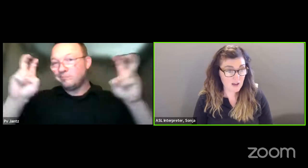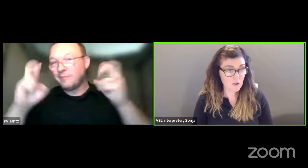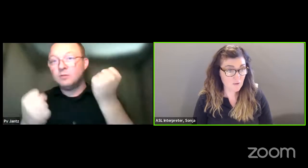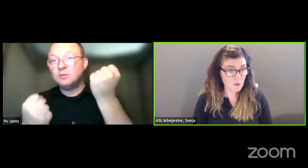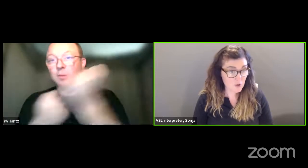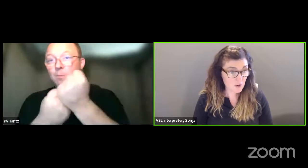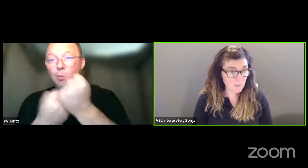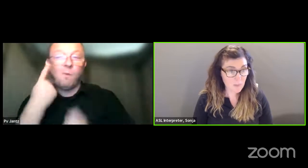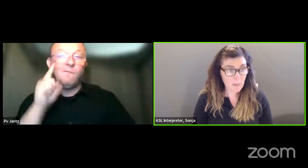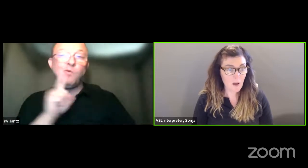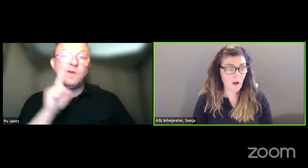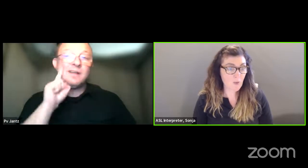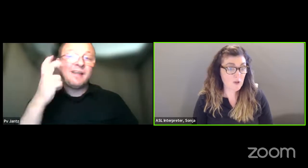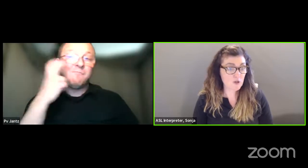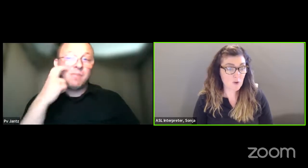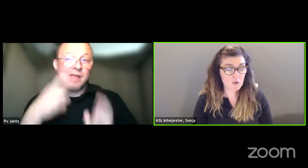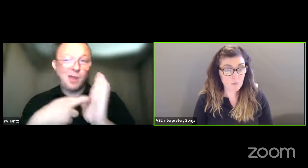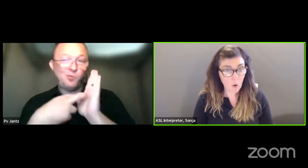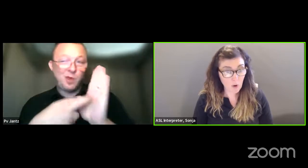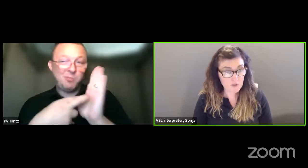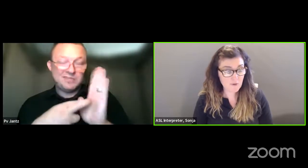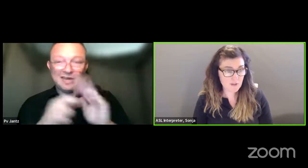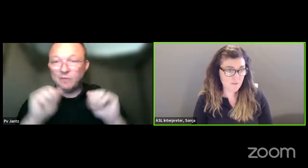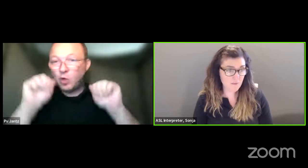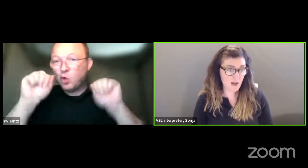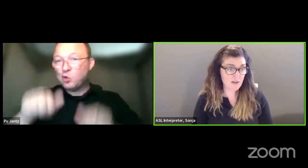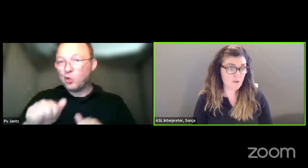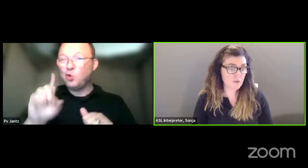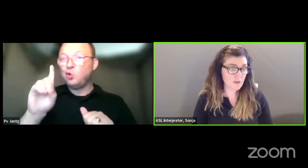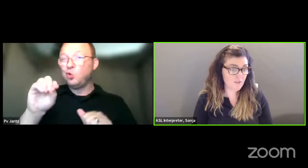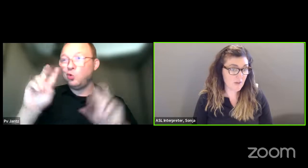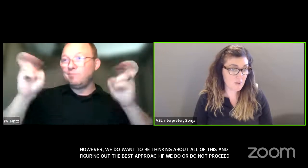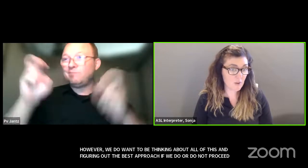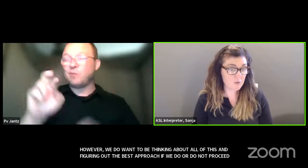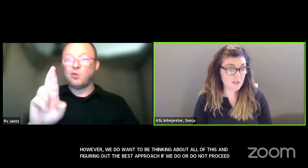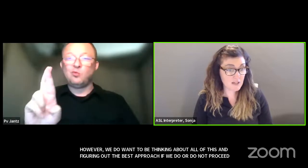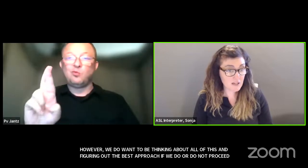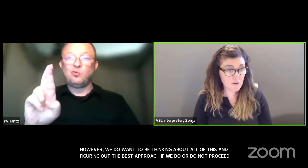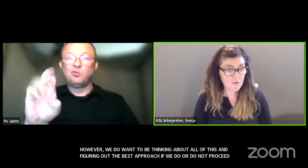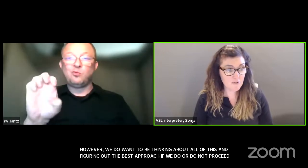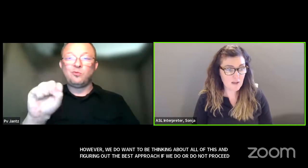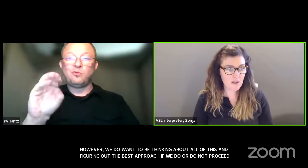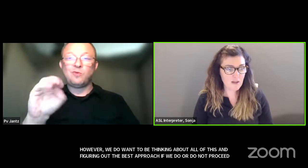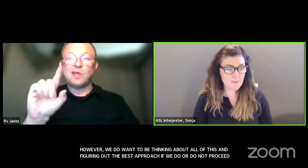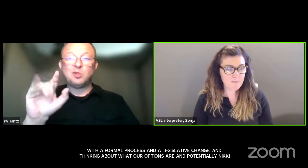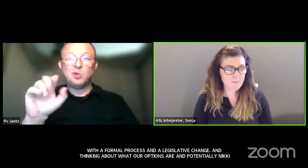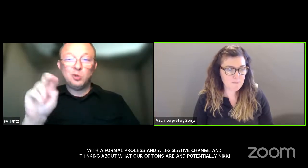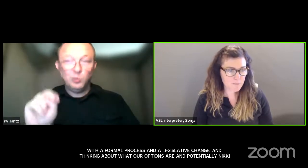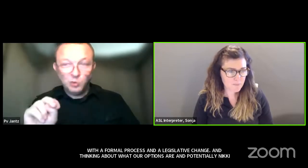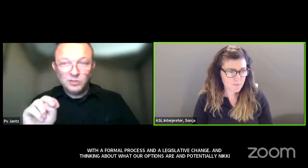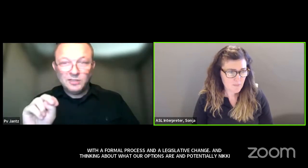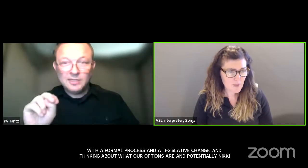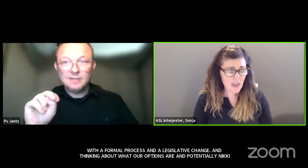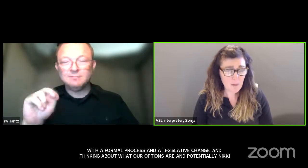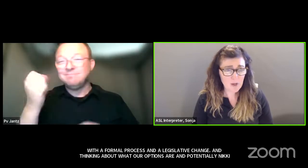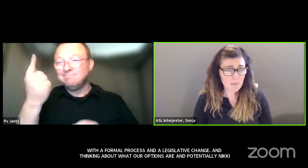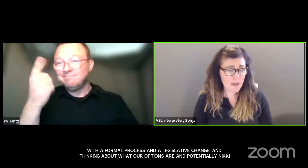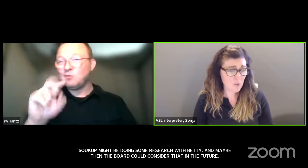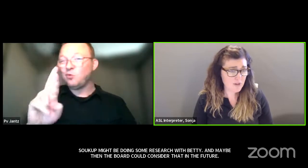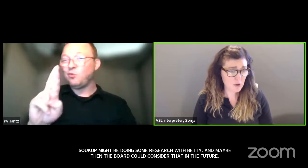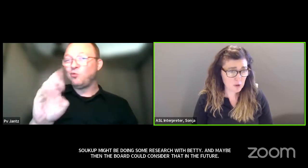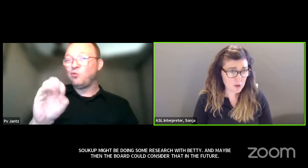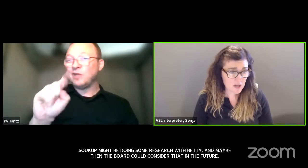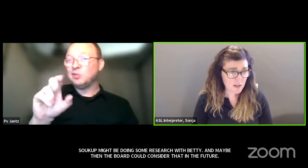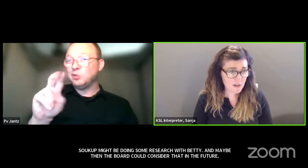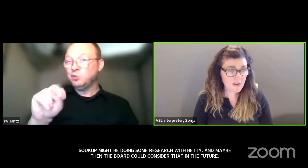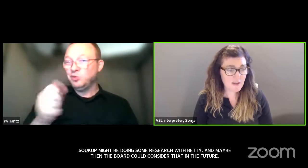consider that in the future. We could show our support for deafblind through a deafblind representative, and we could make